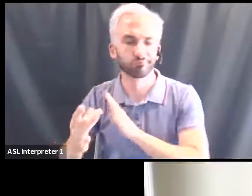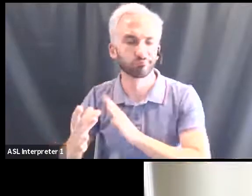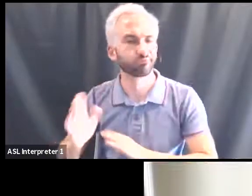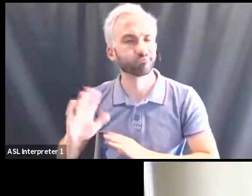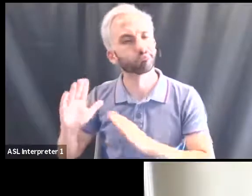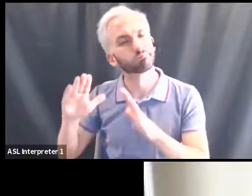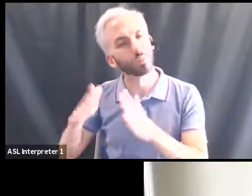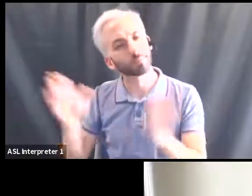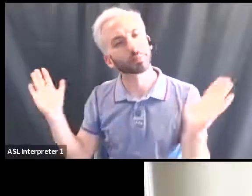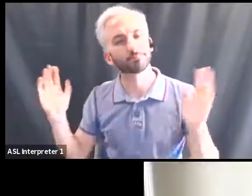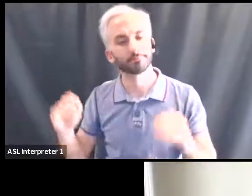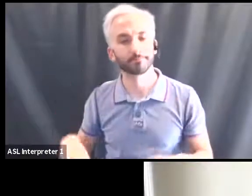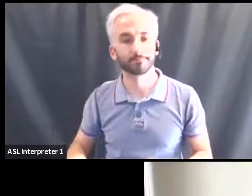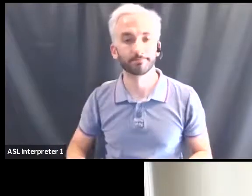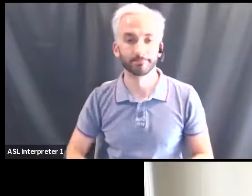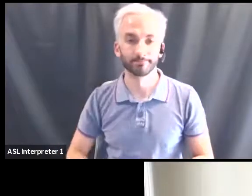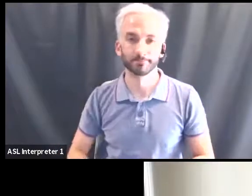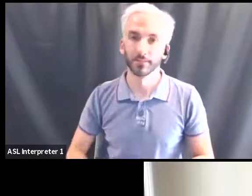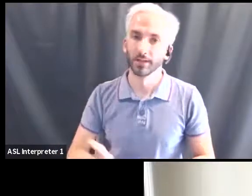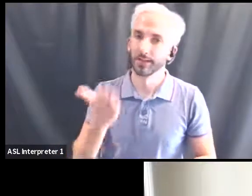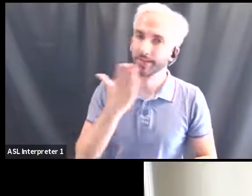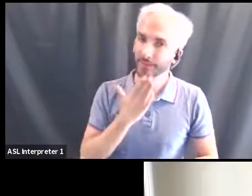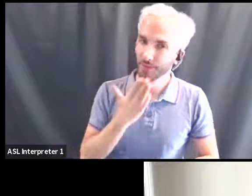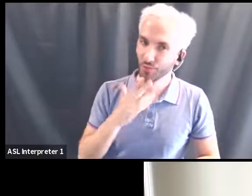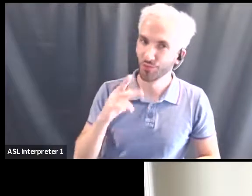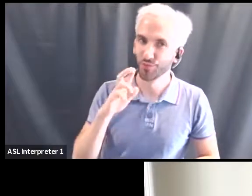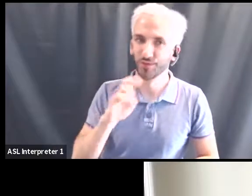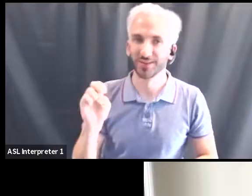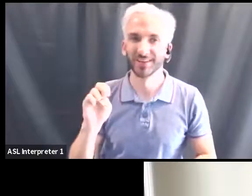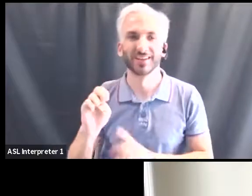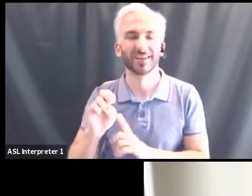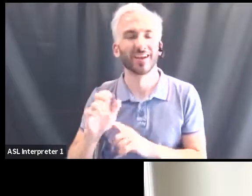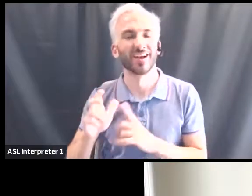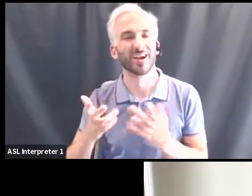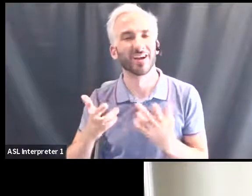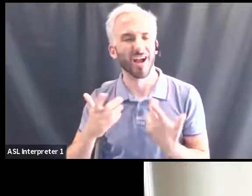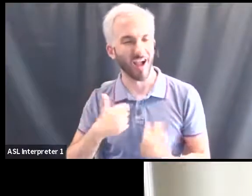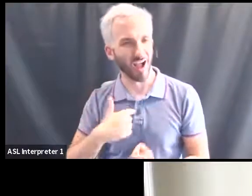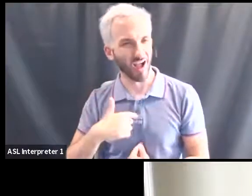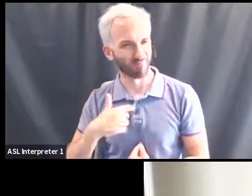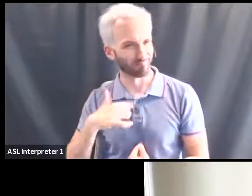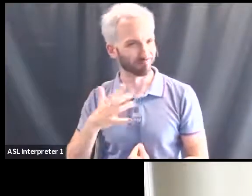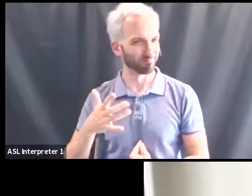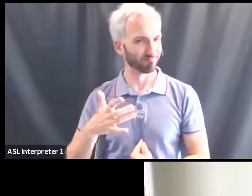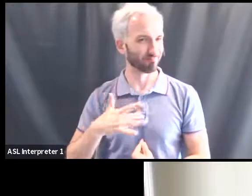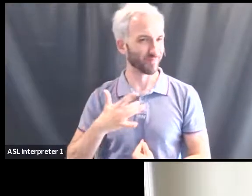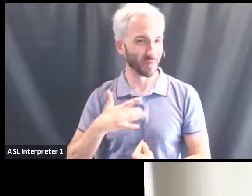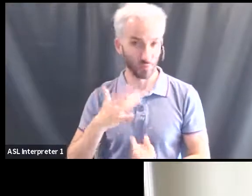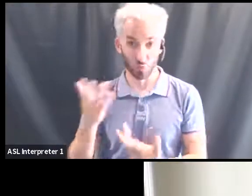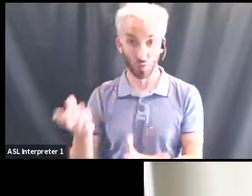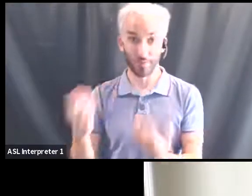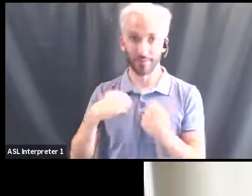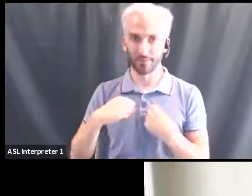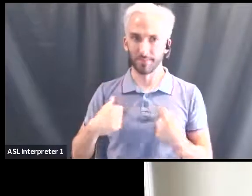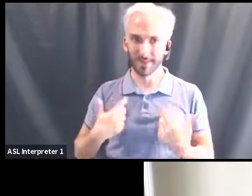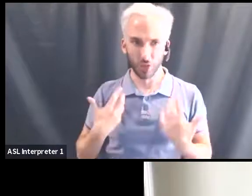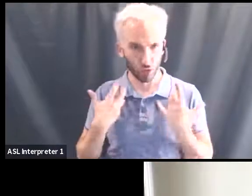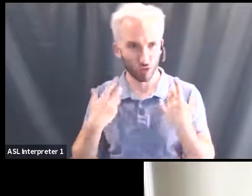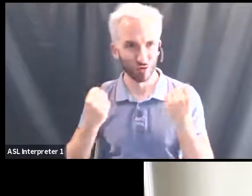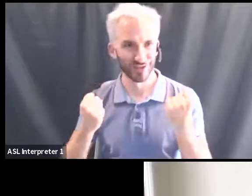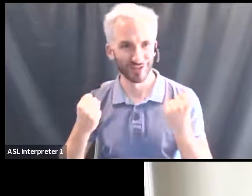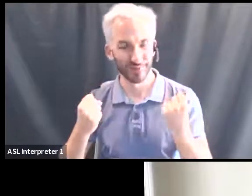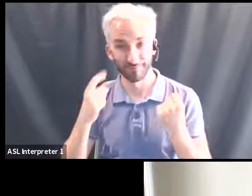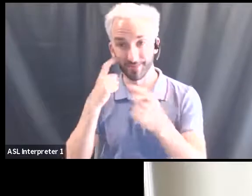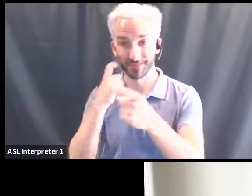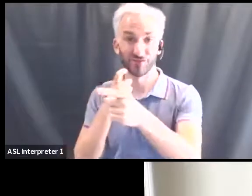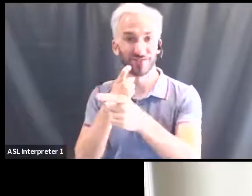Thank you, Pri. I have to say, really found that, you know, you've given me courage, because you just, in what